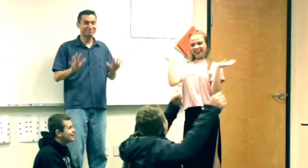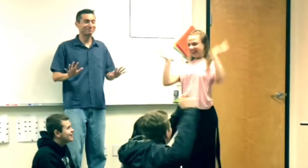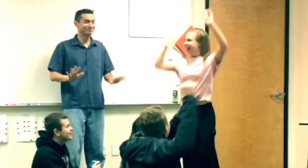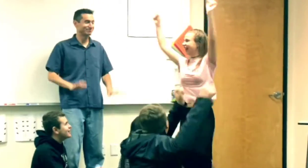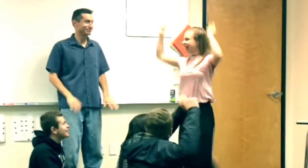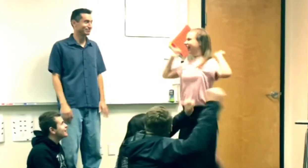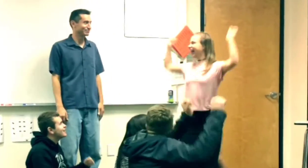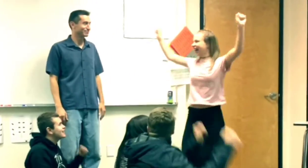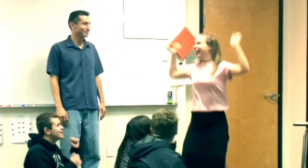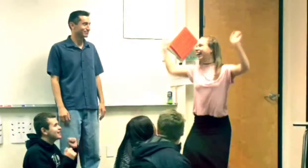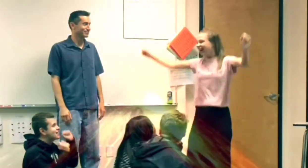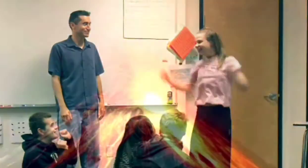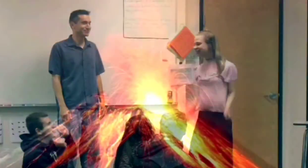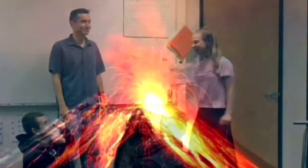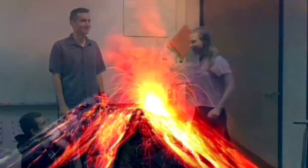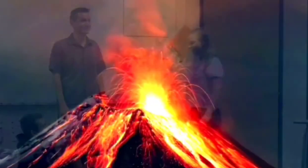The end. Great. Thank you.